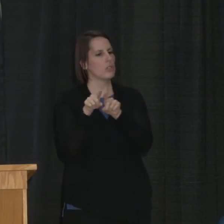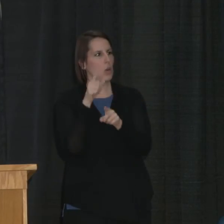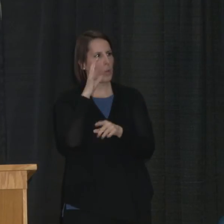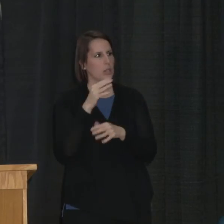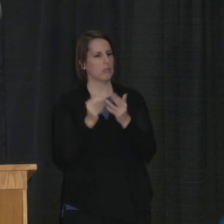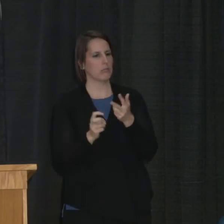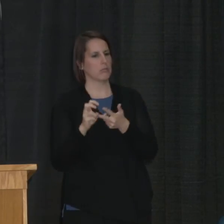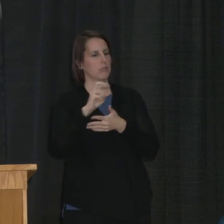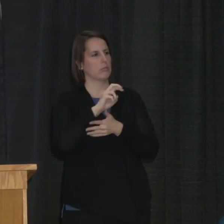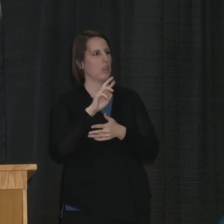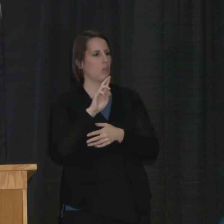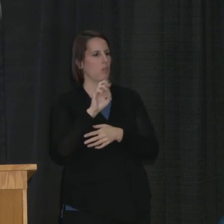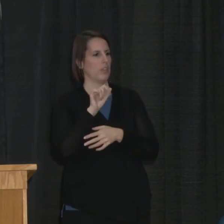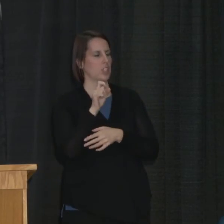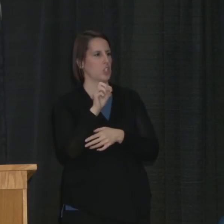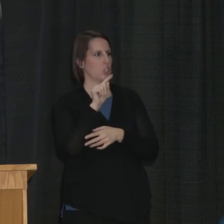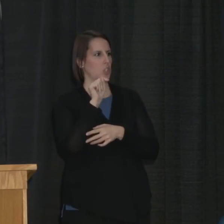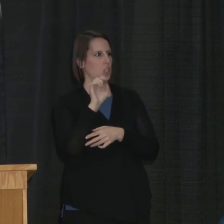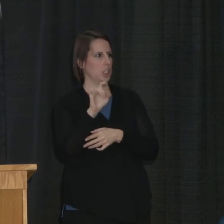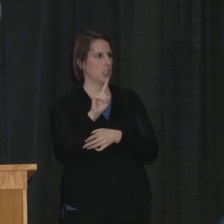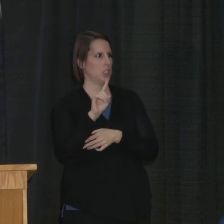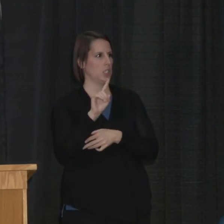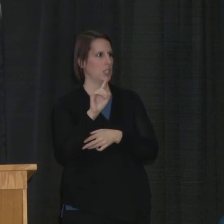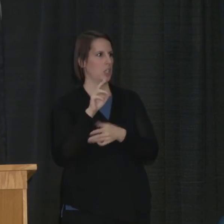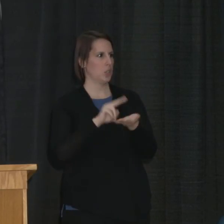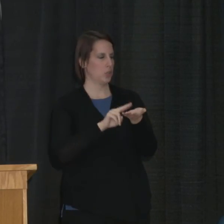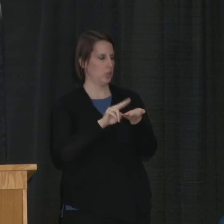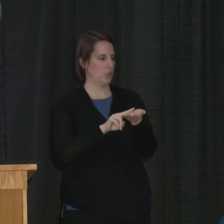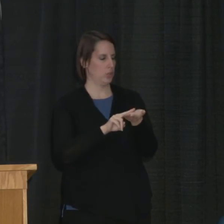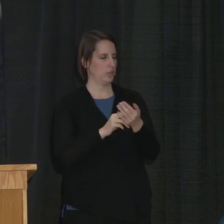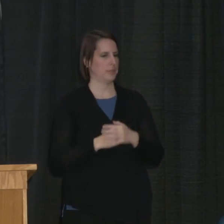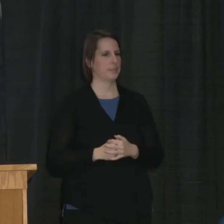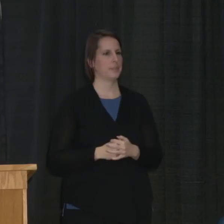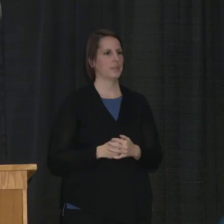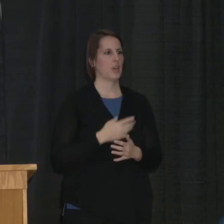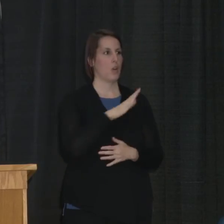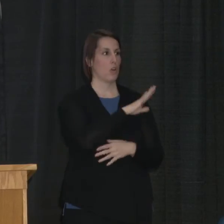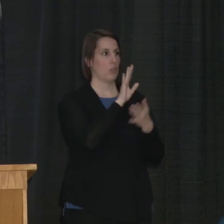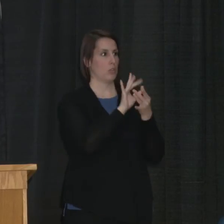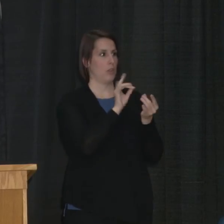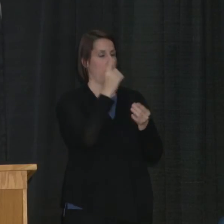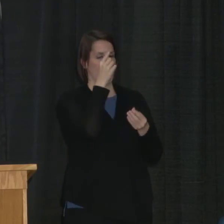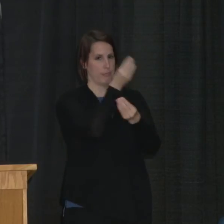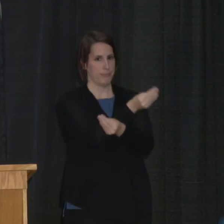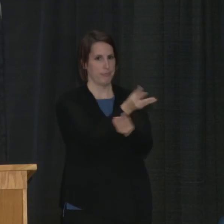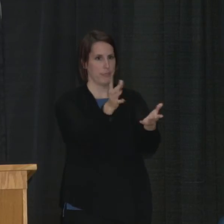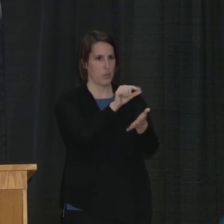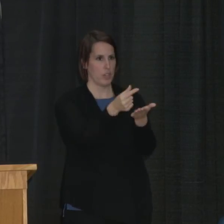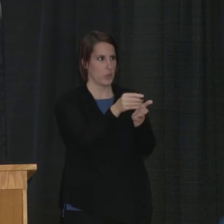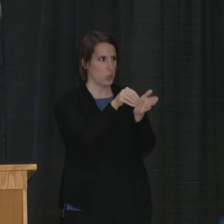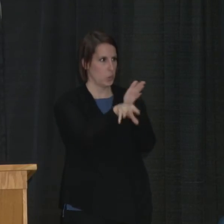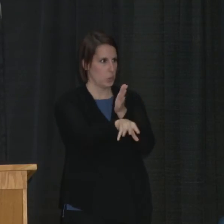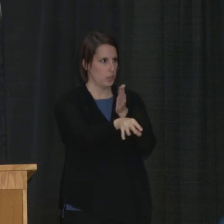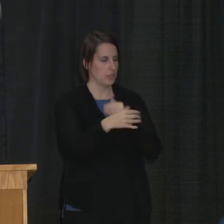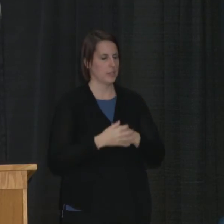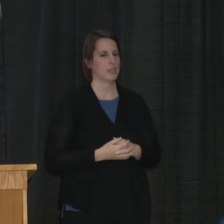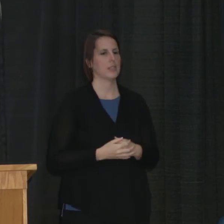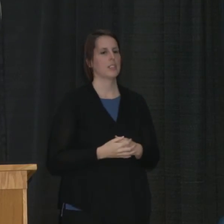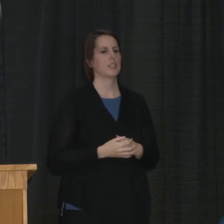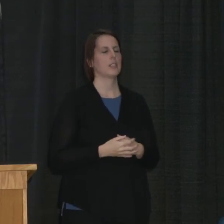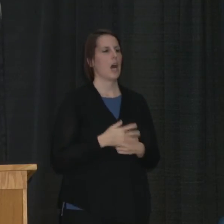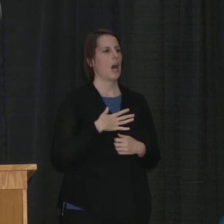nurse. And to her graduating class, she says, "I am honored to graduate with such